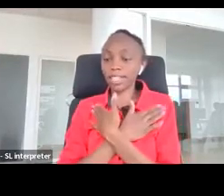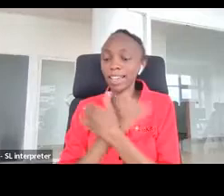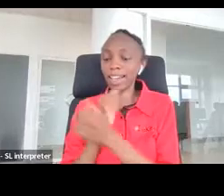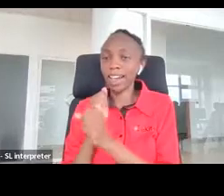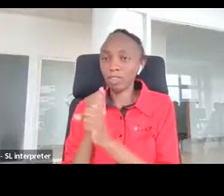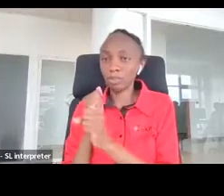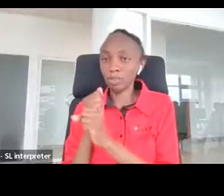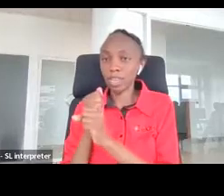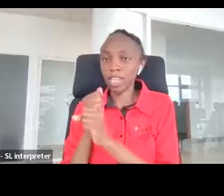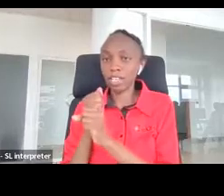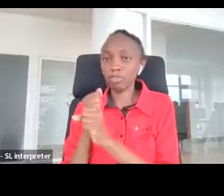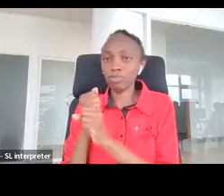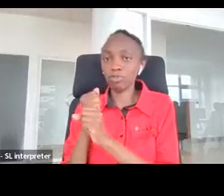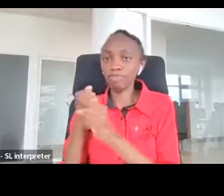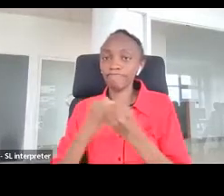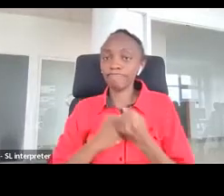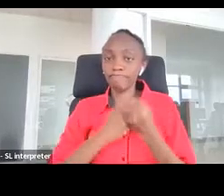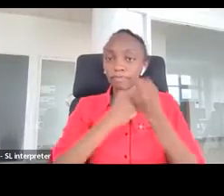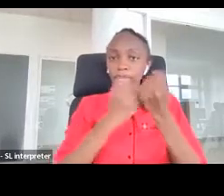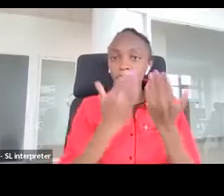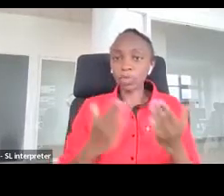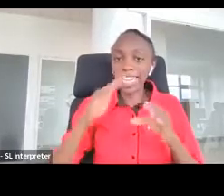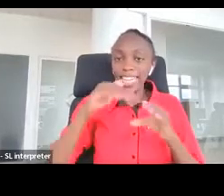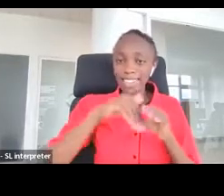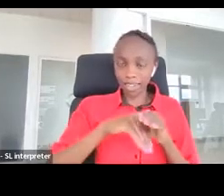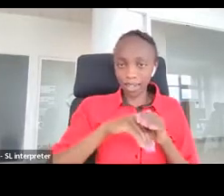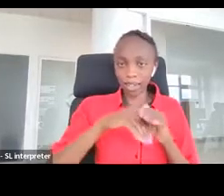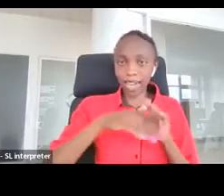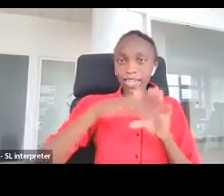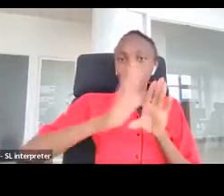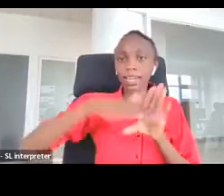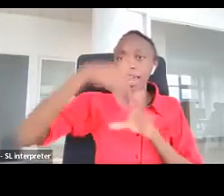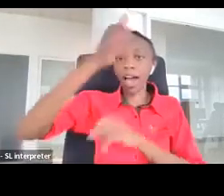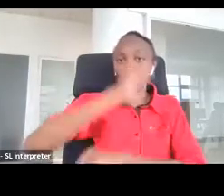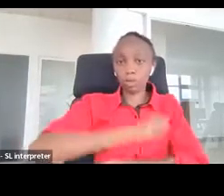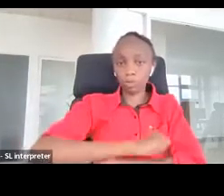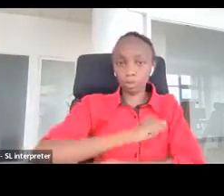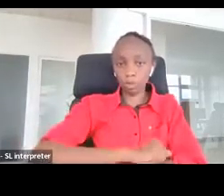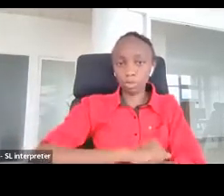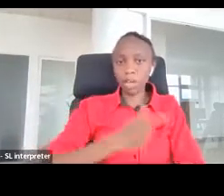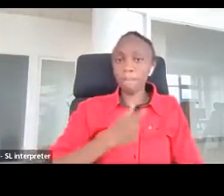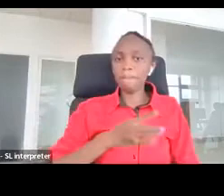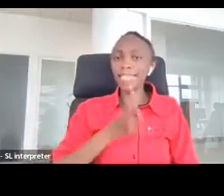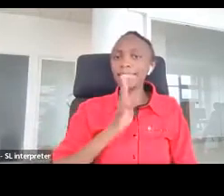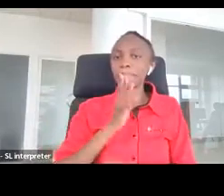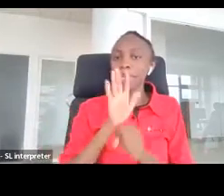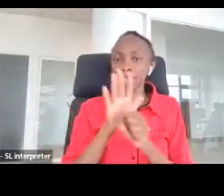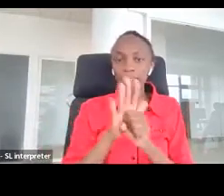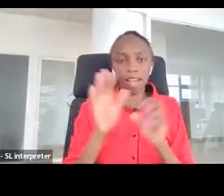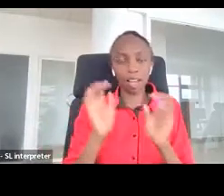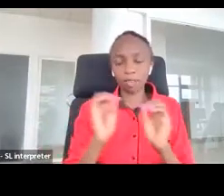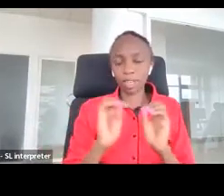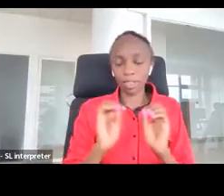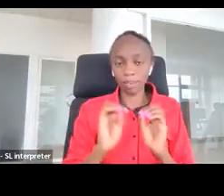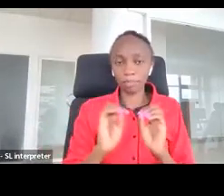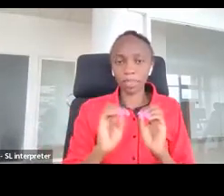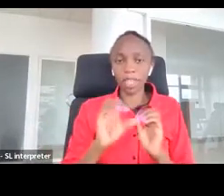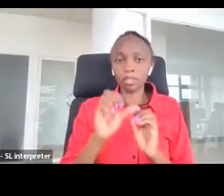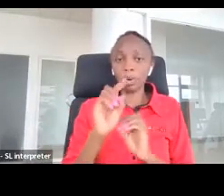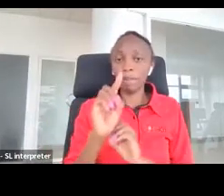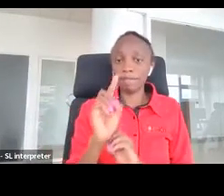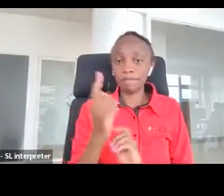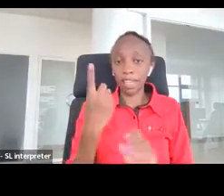in schools and out of schools. And I don't want to take long, so I just want to, first of all, I hope